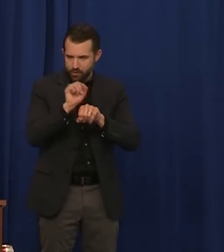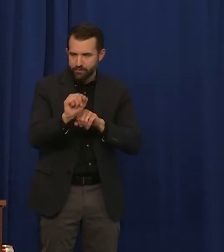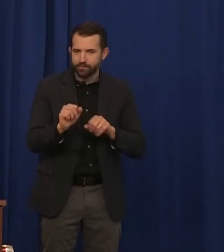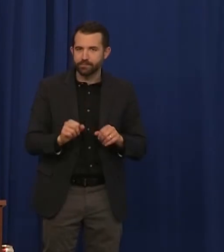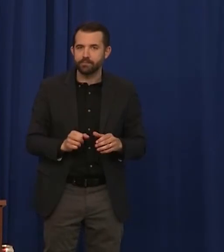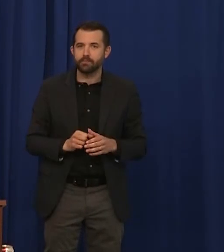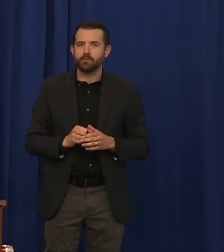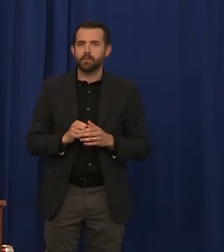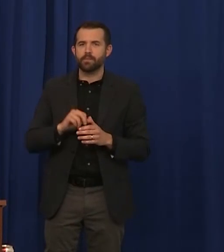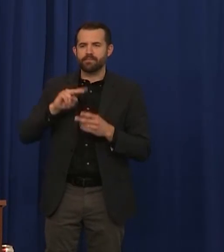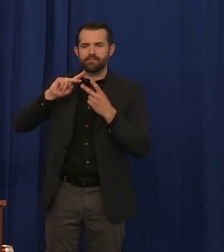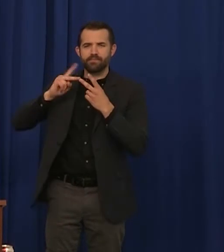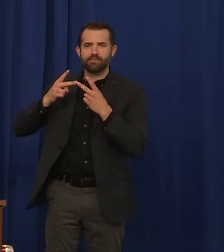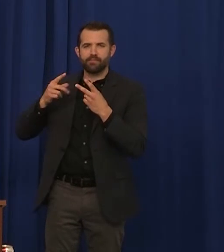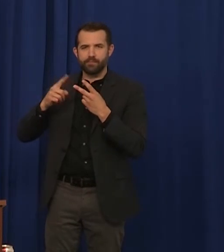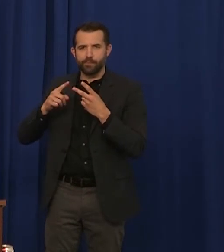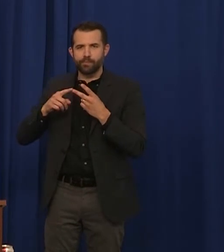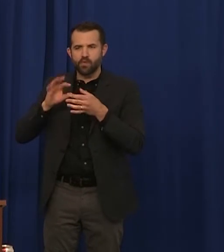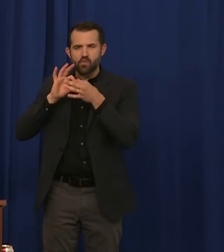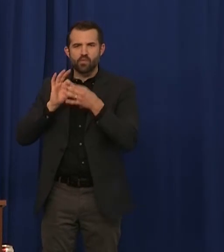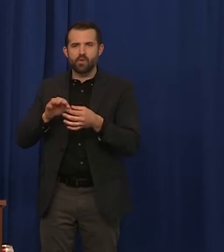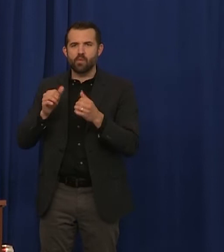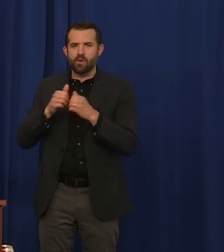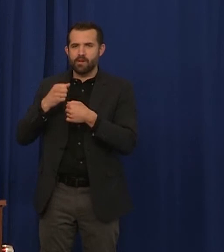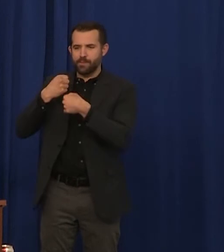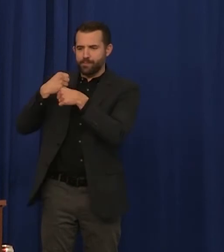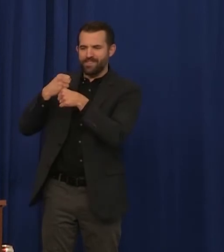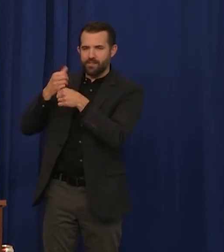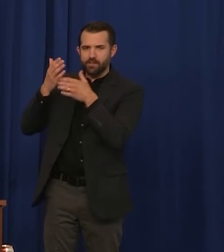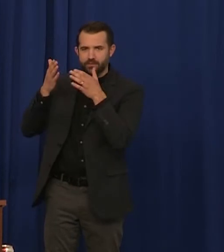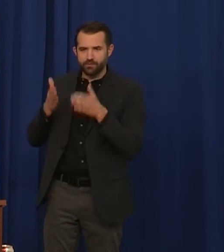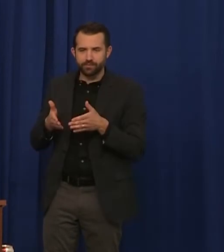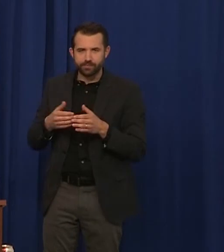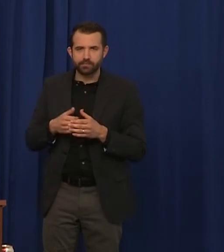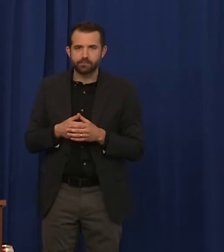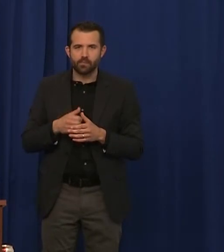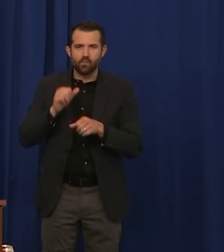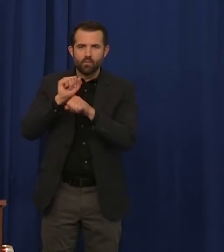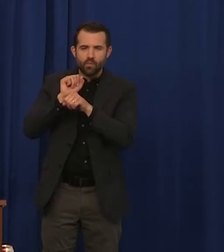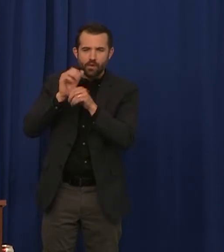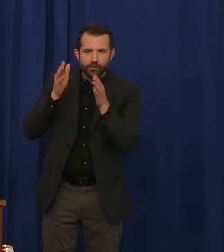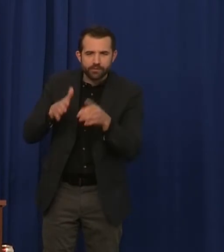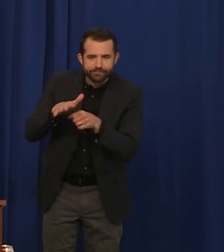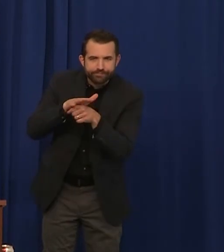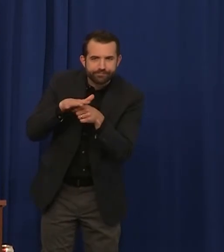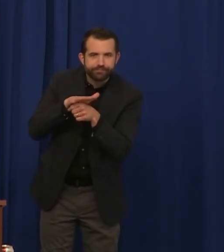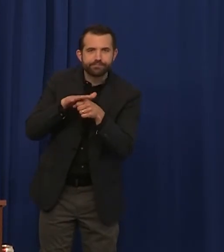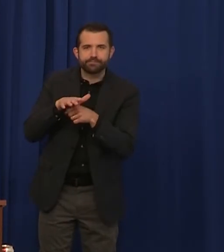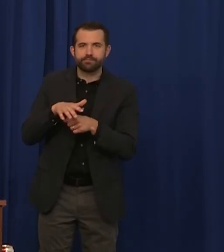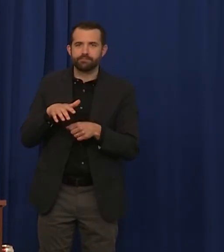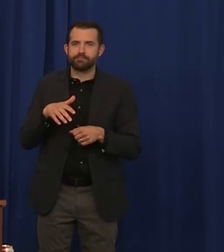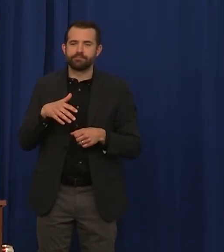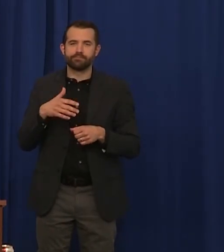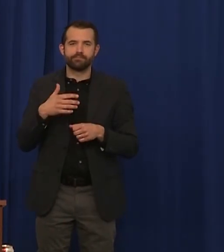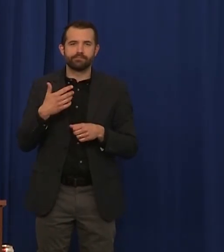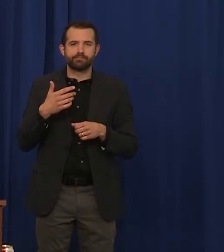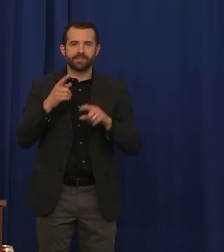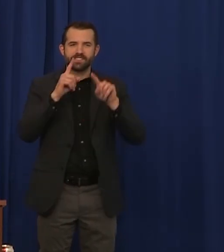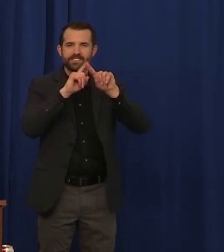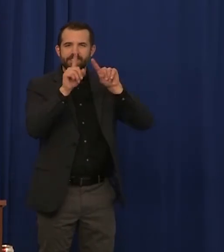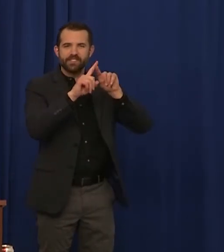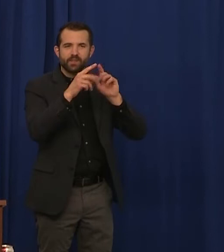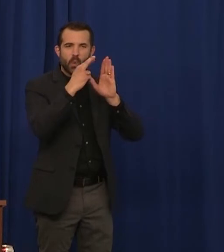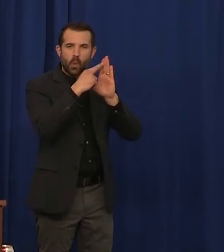manufacturers, workplaces, and enforcement of all the various rules